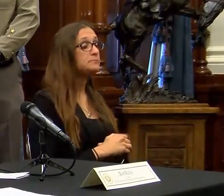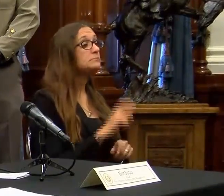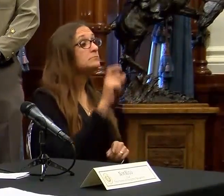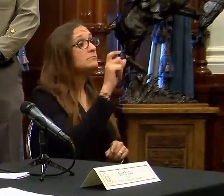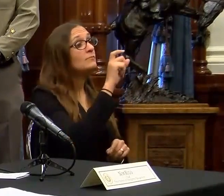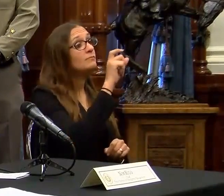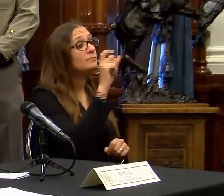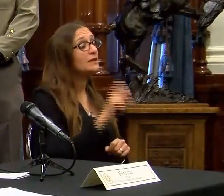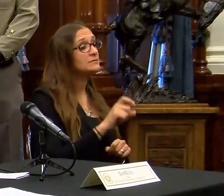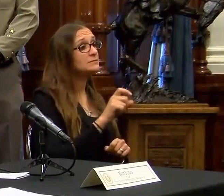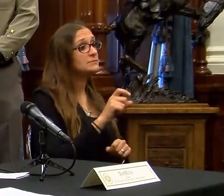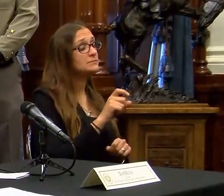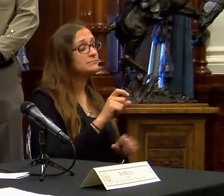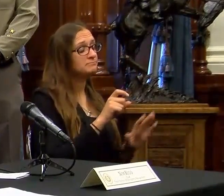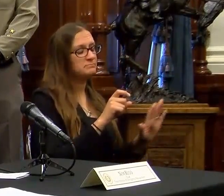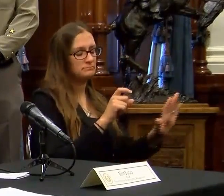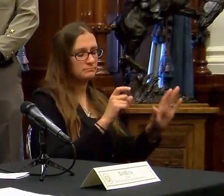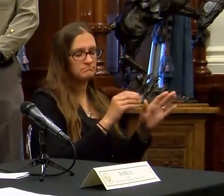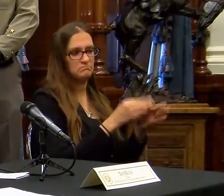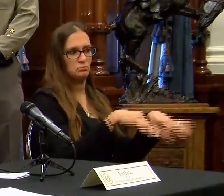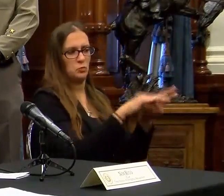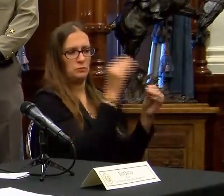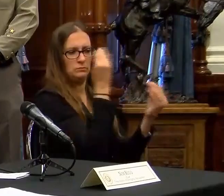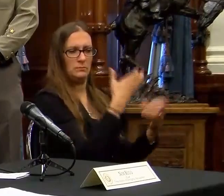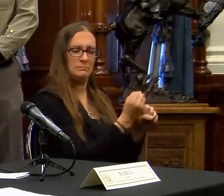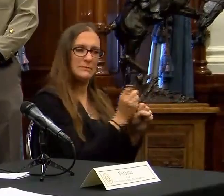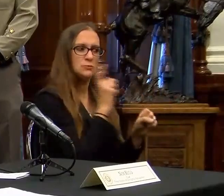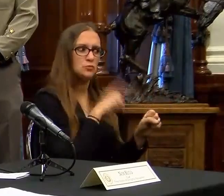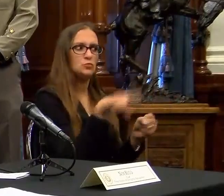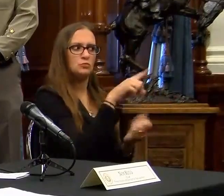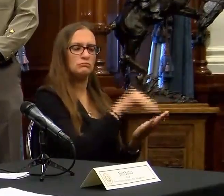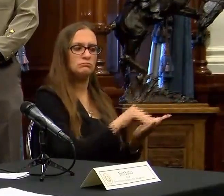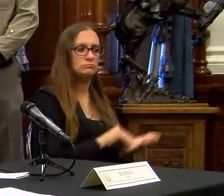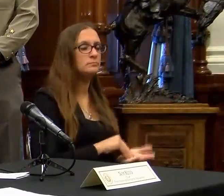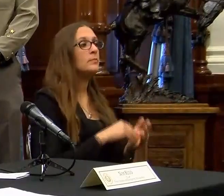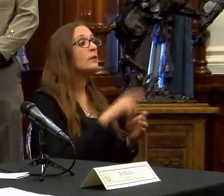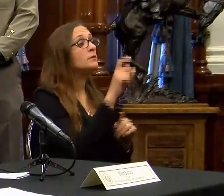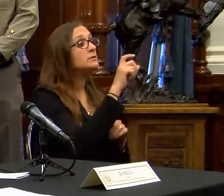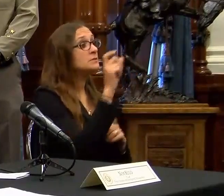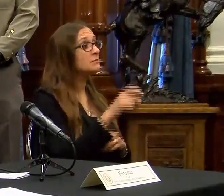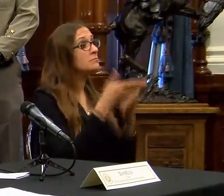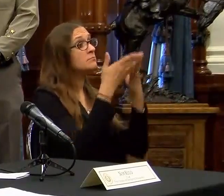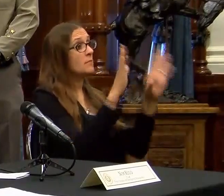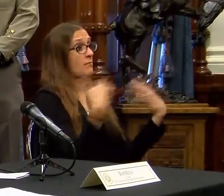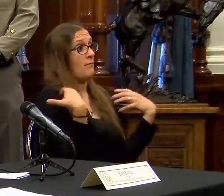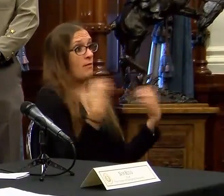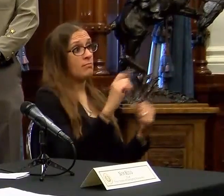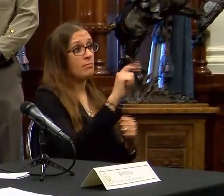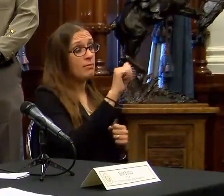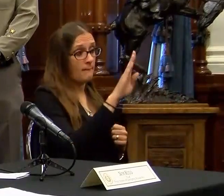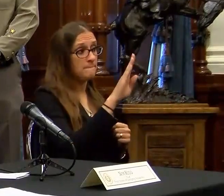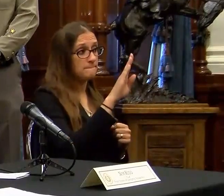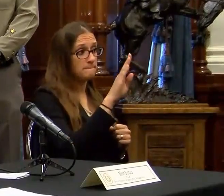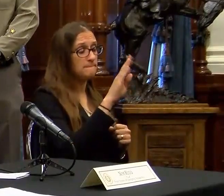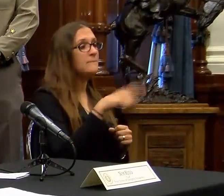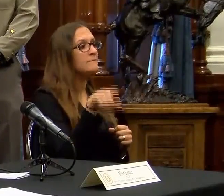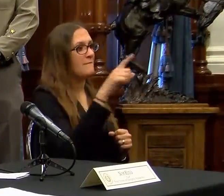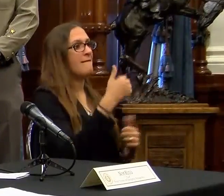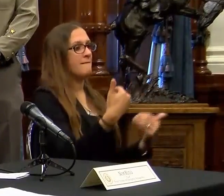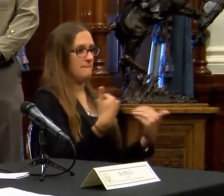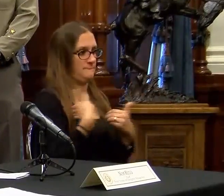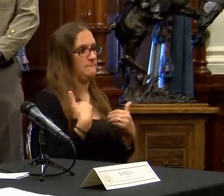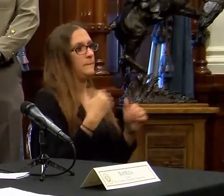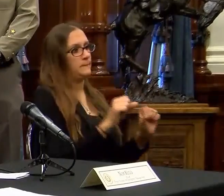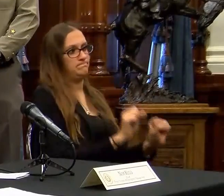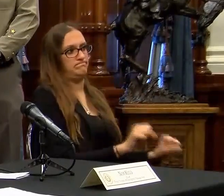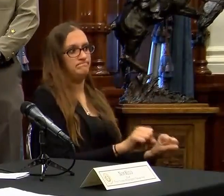Texas, some important facts I want you to make sure you get. Texas Public Health Labs have the